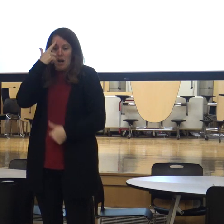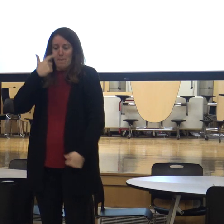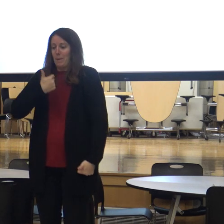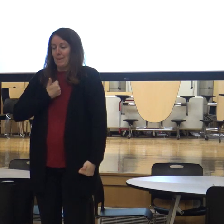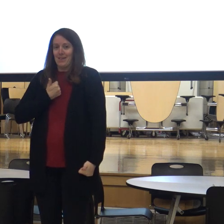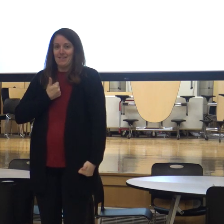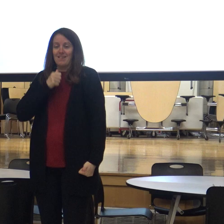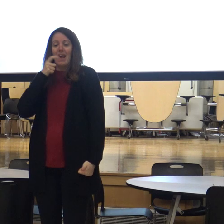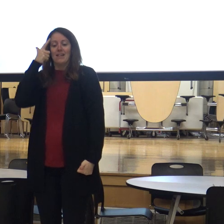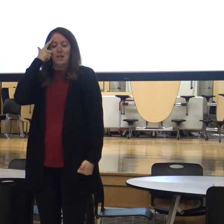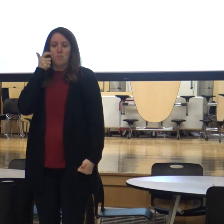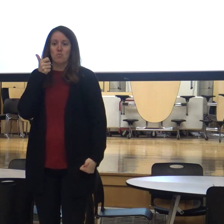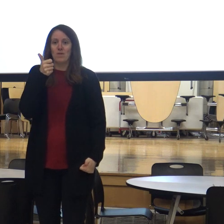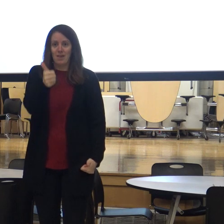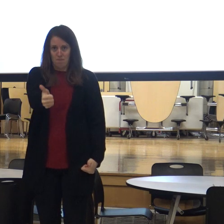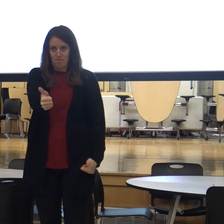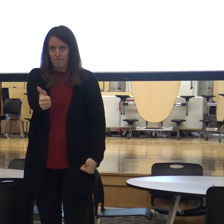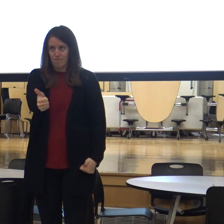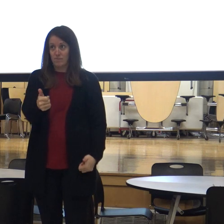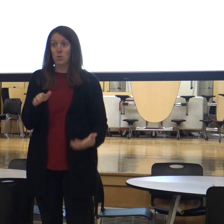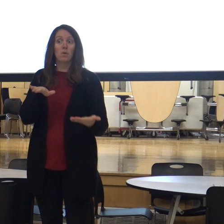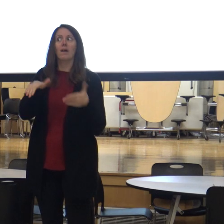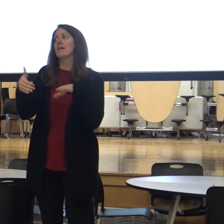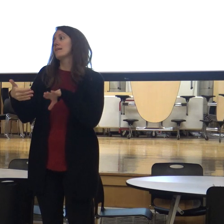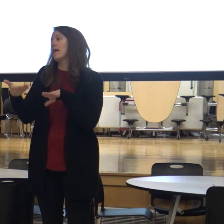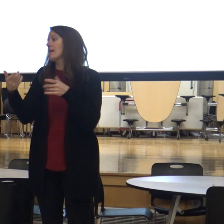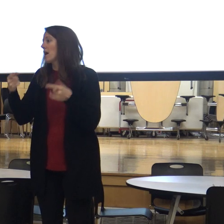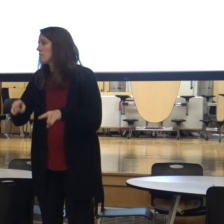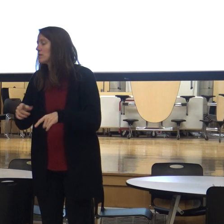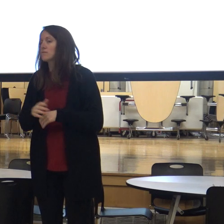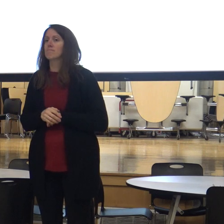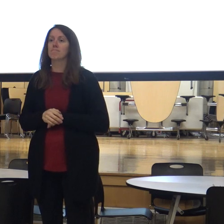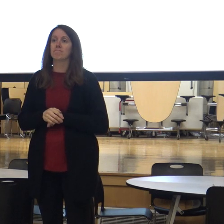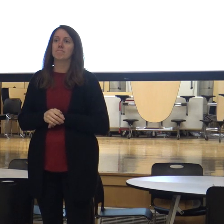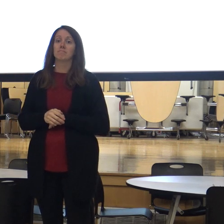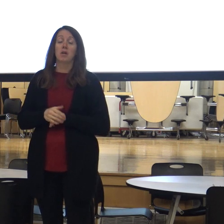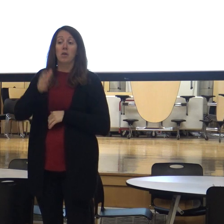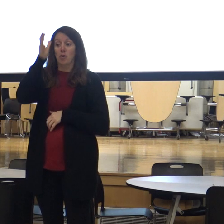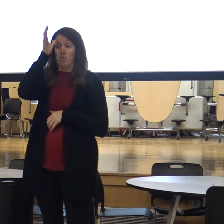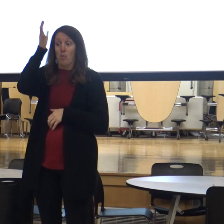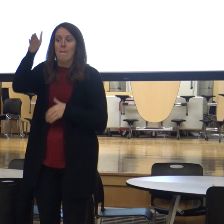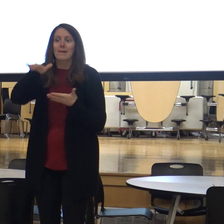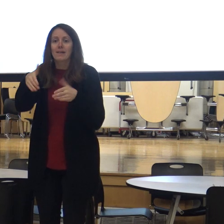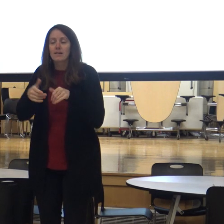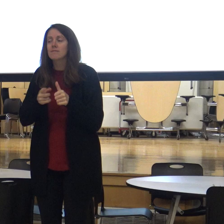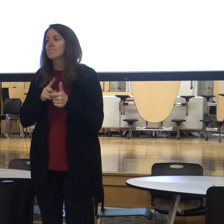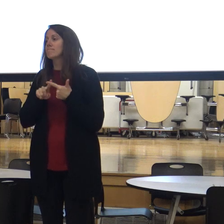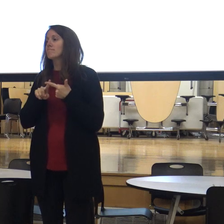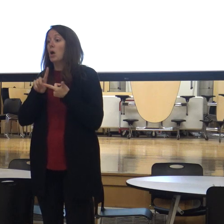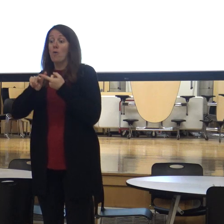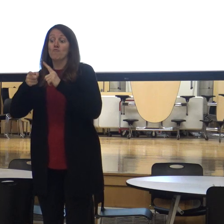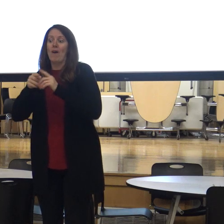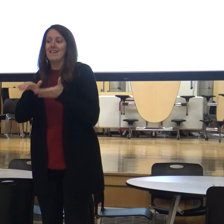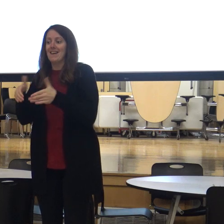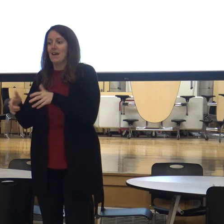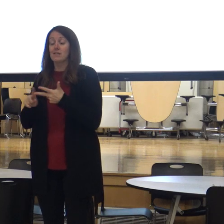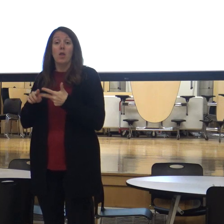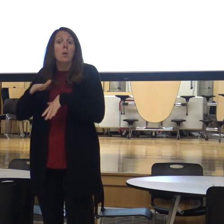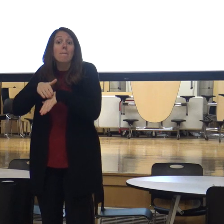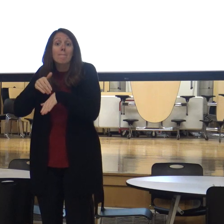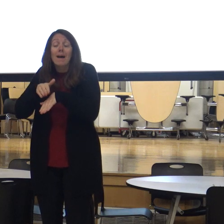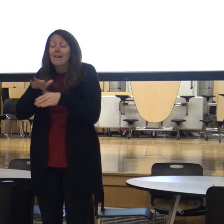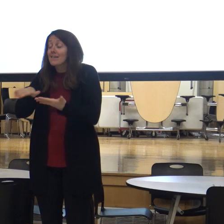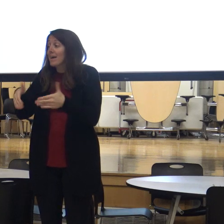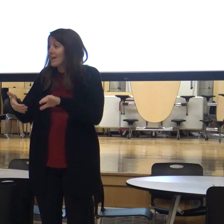Death happens. Their favorite grandfather dies. They have a friend pass away. They have their pet die. All of those things are